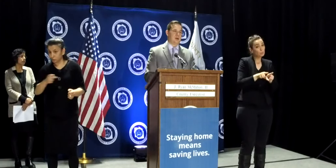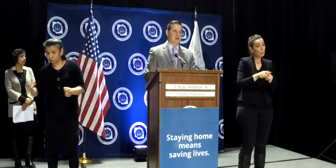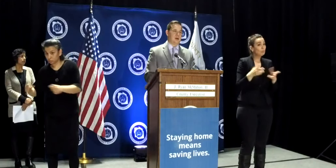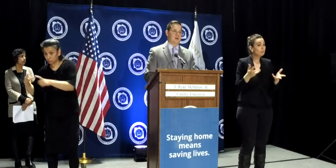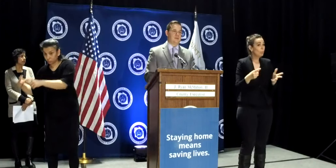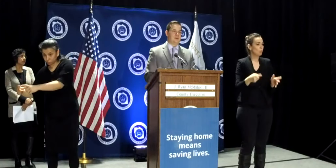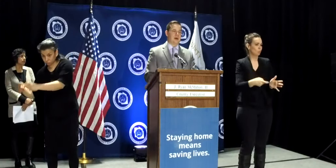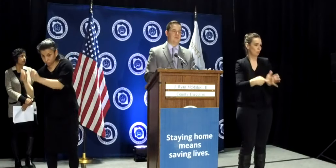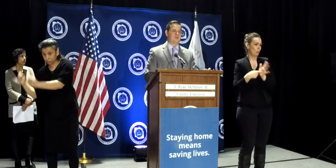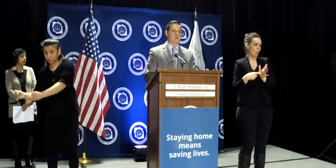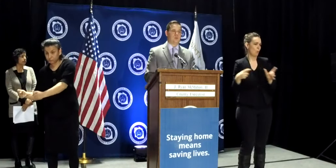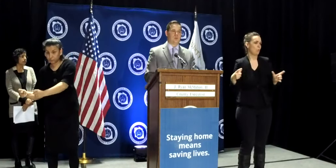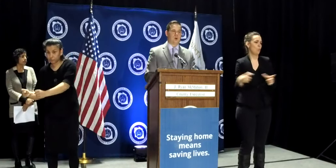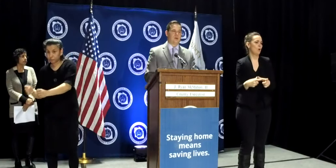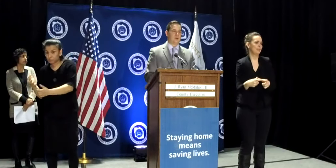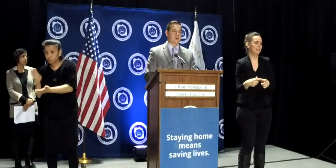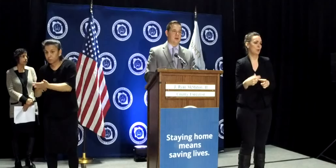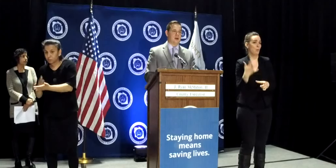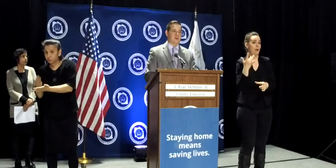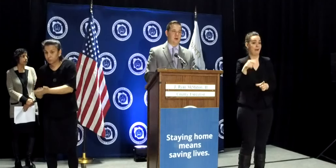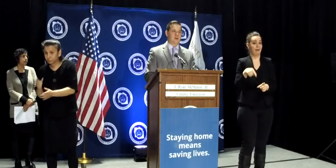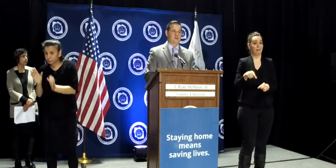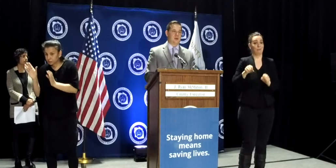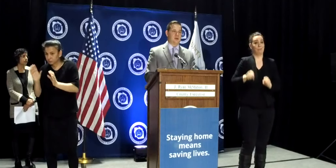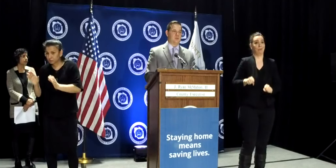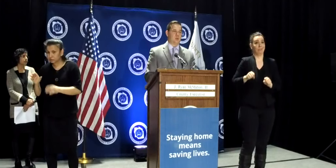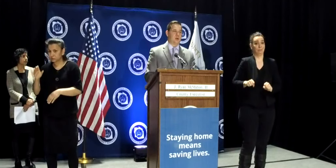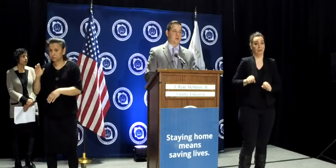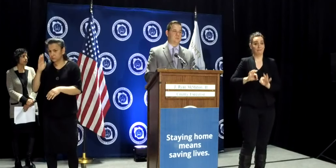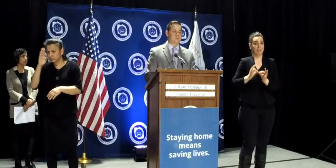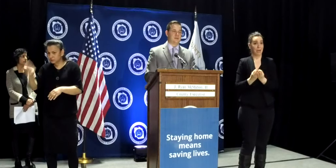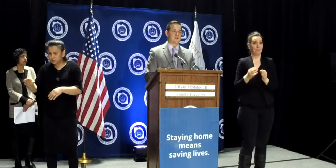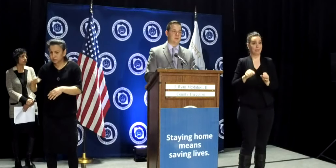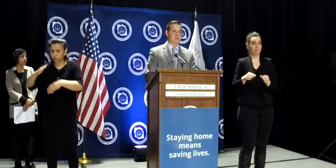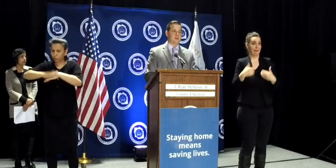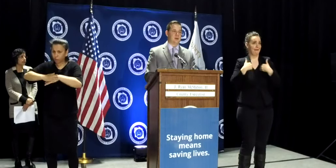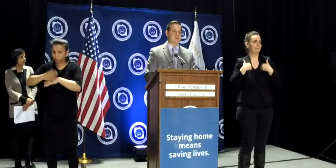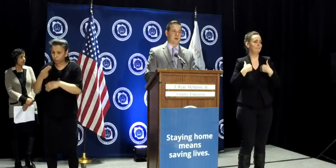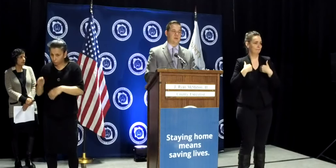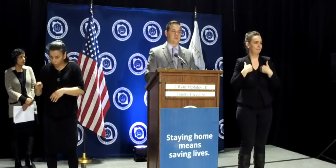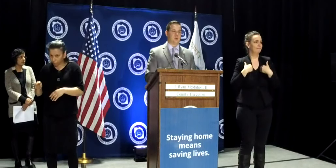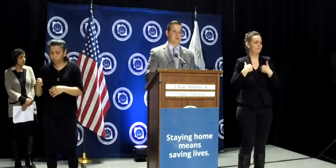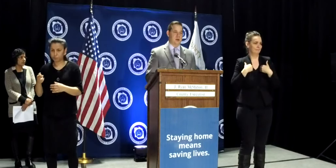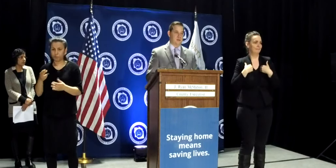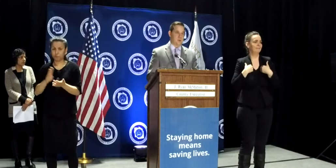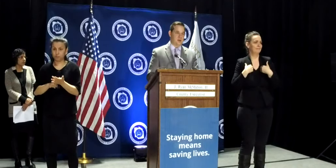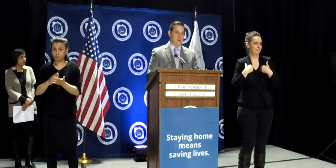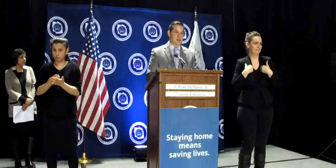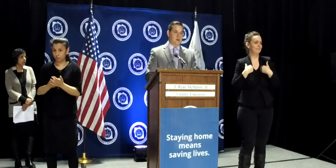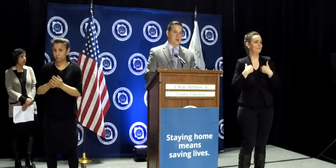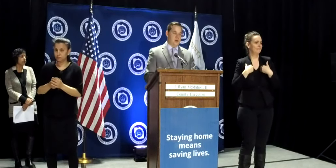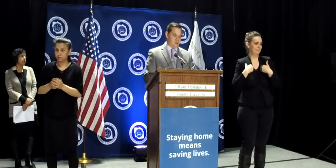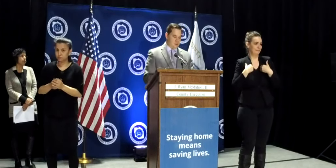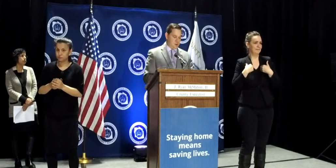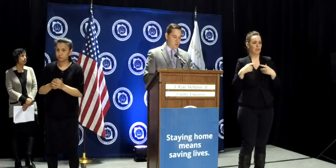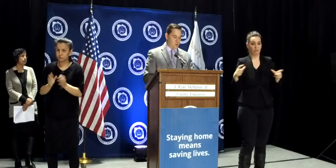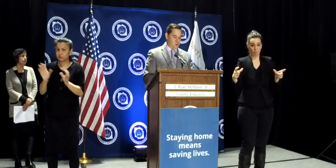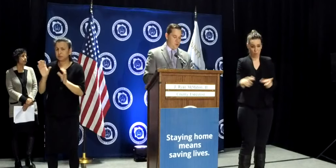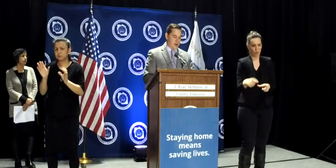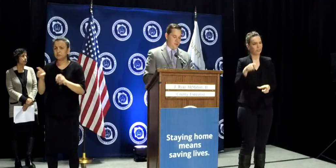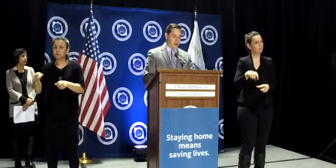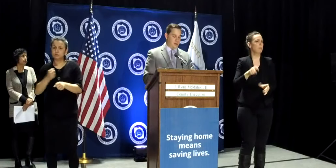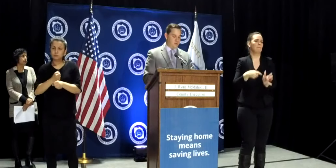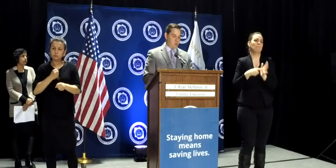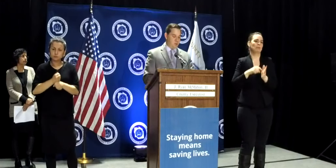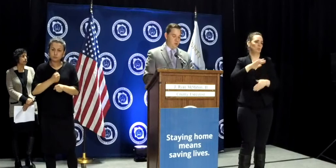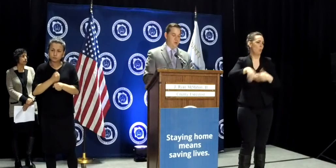exposure. If you work at a large employer, that does not mean you had direct exposure to everybody. So those